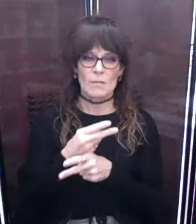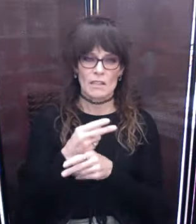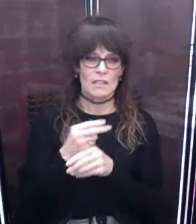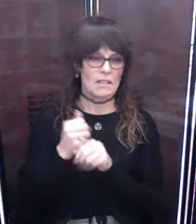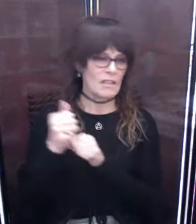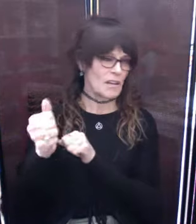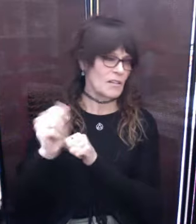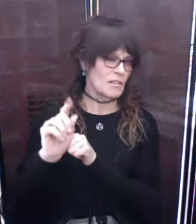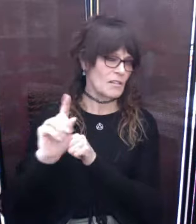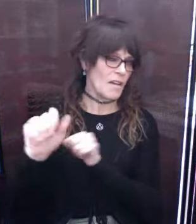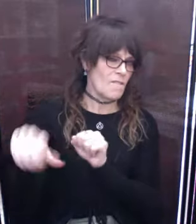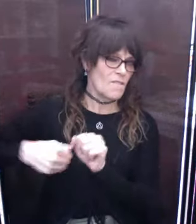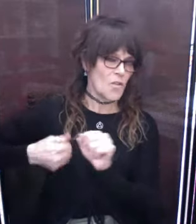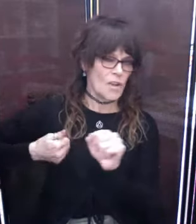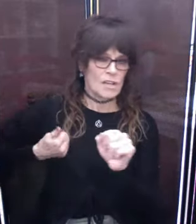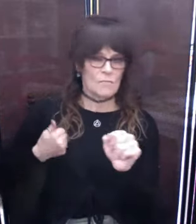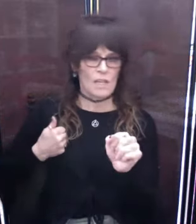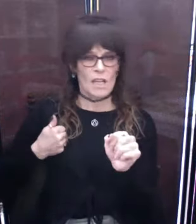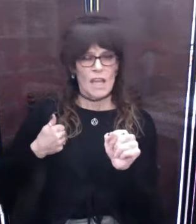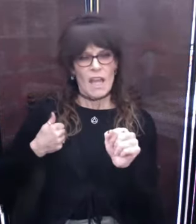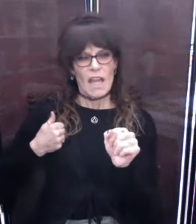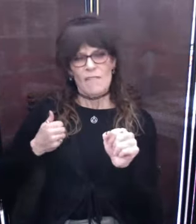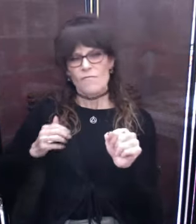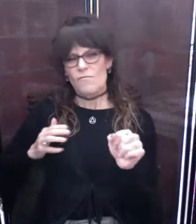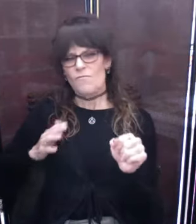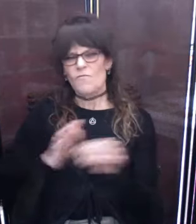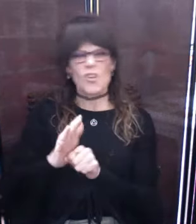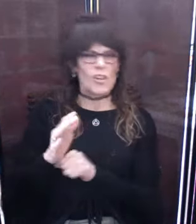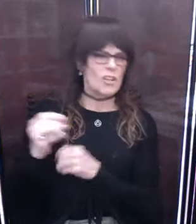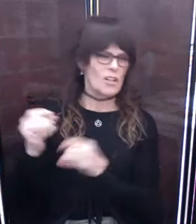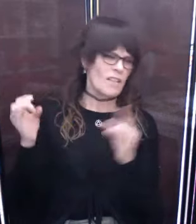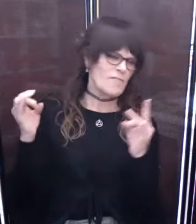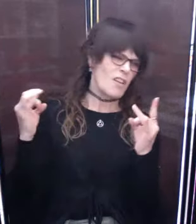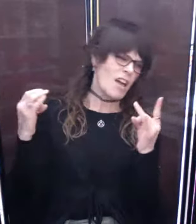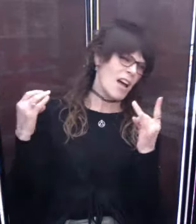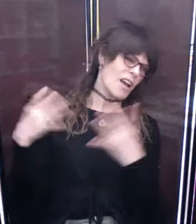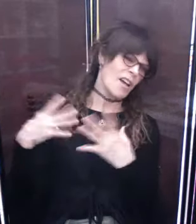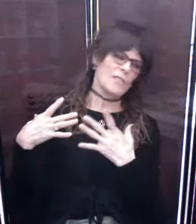and a bucket full of self-loathing because I don't really love people anyways. I'm a sociopath.